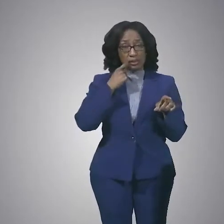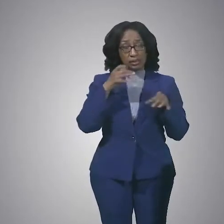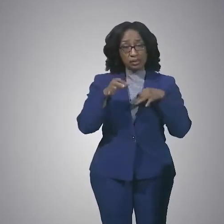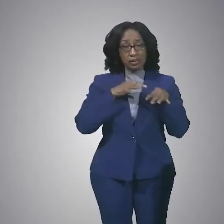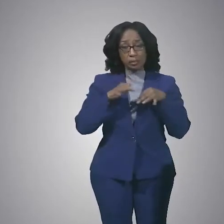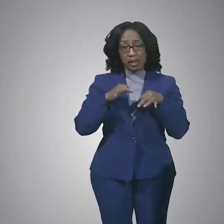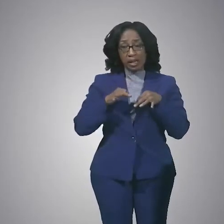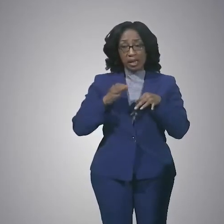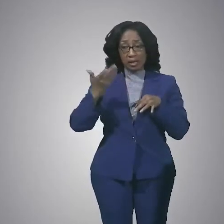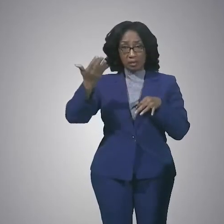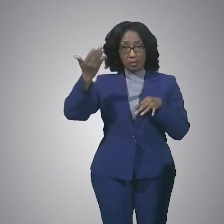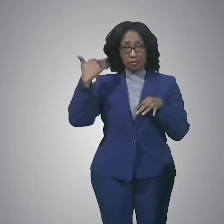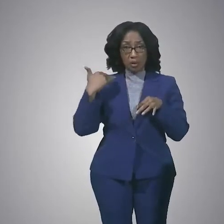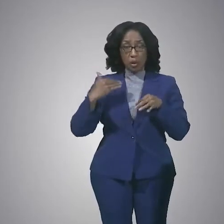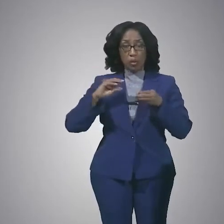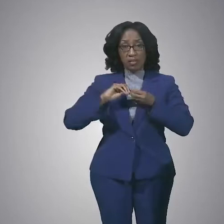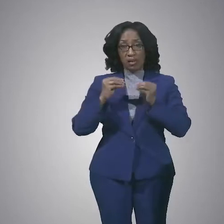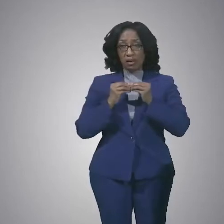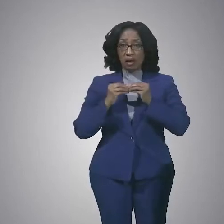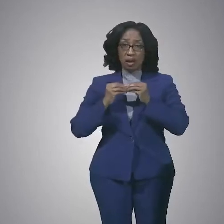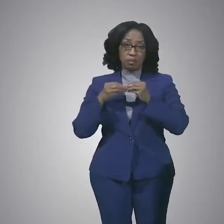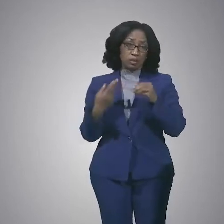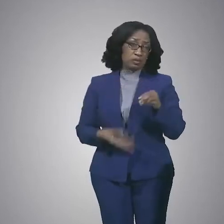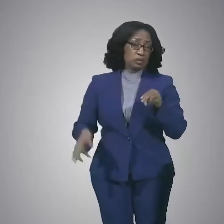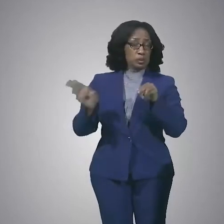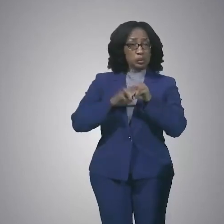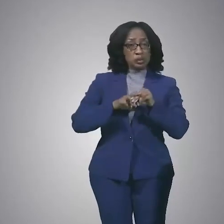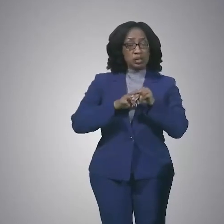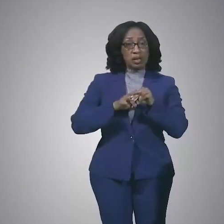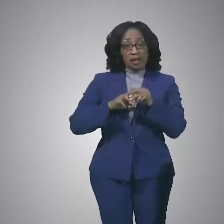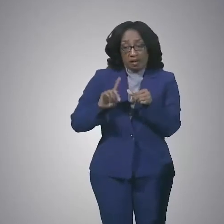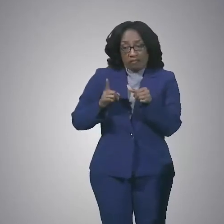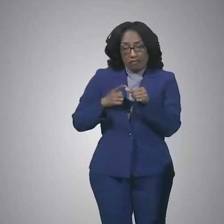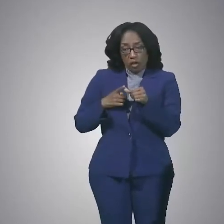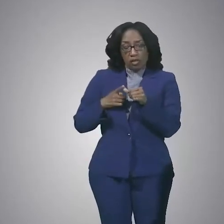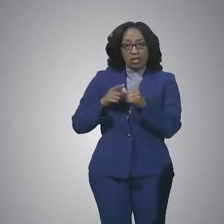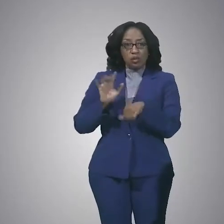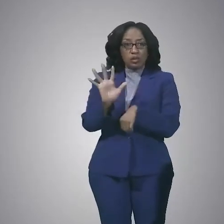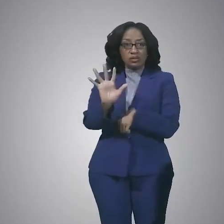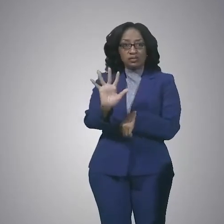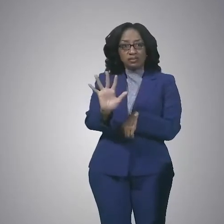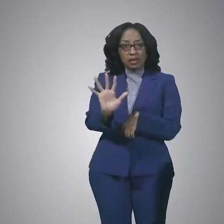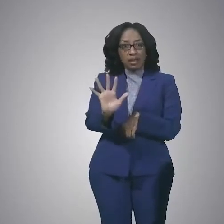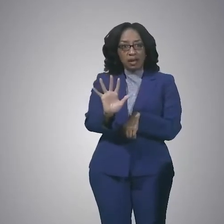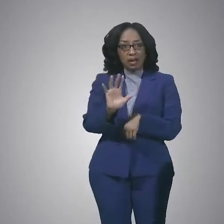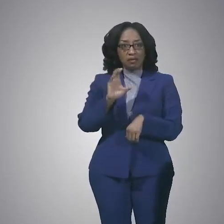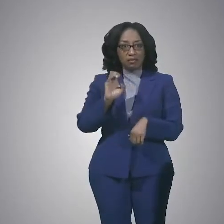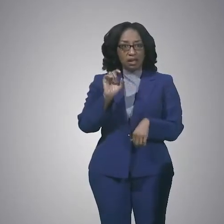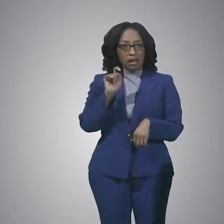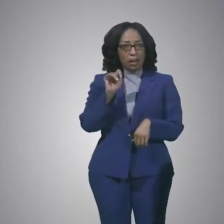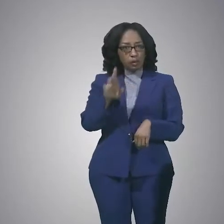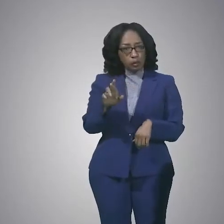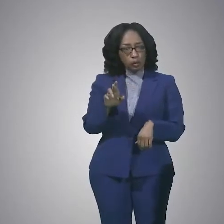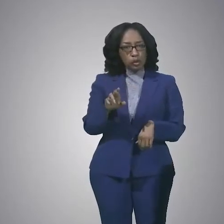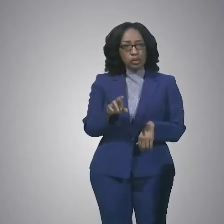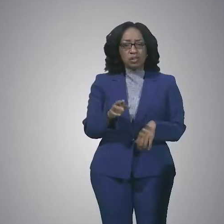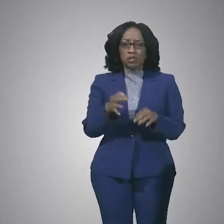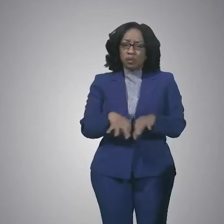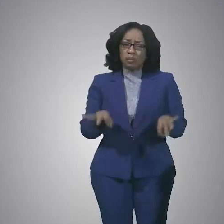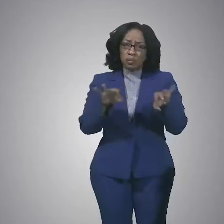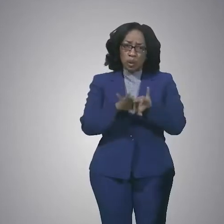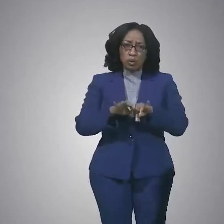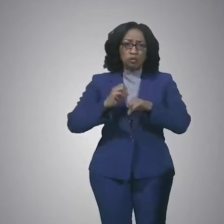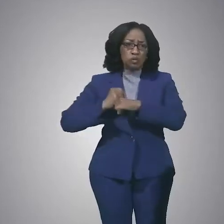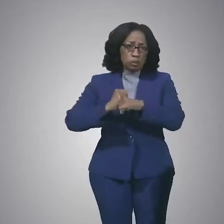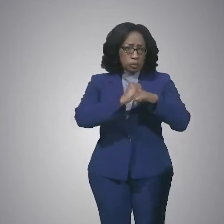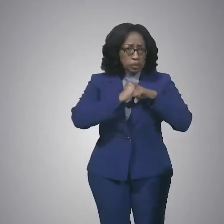with 5 clusters and then it exploded. And so I would say to protect employees, businesses, they have the right